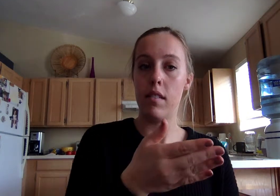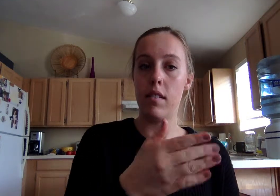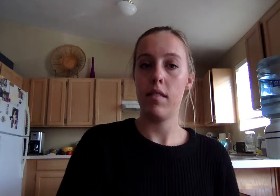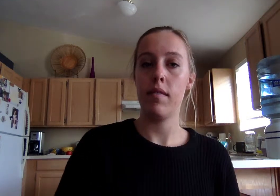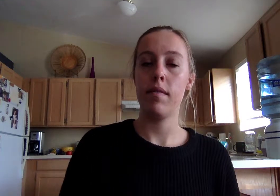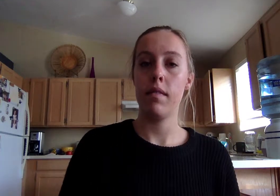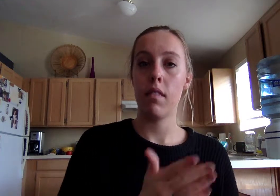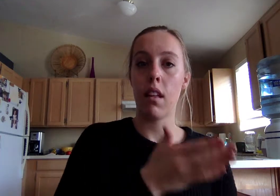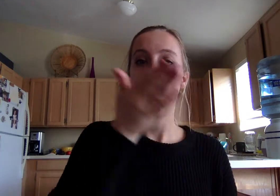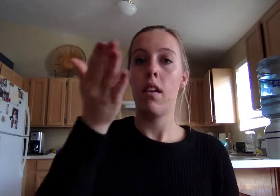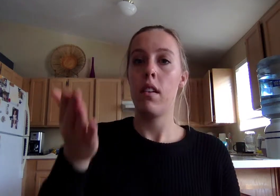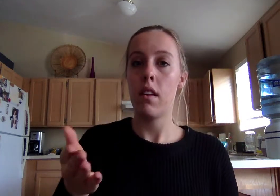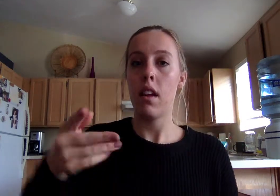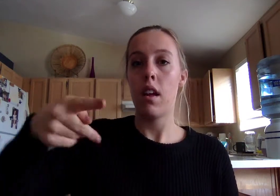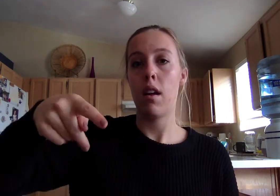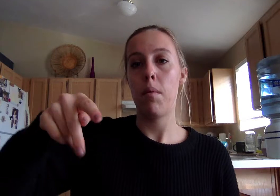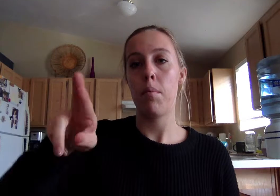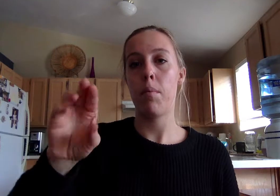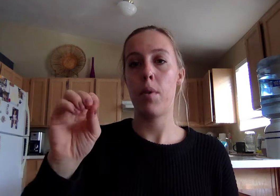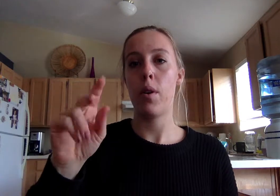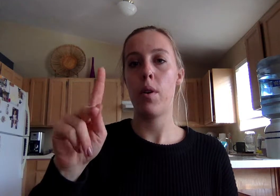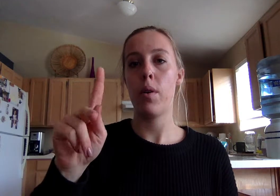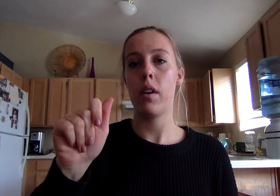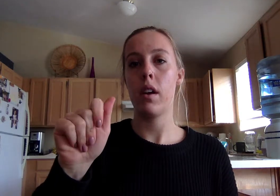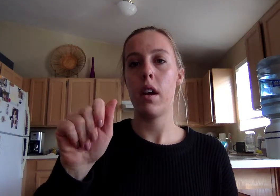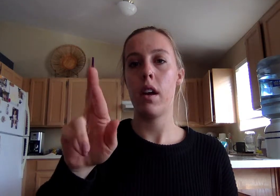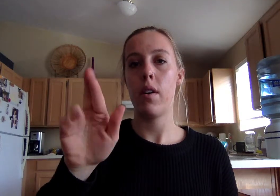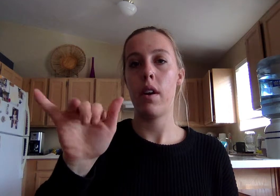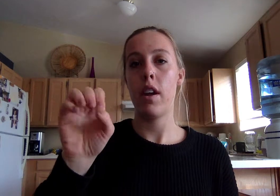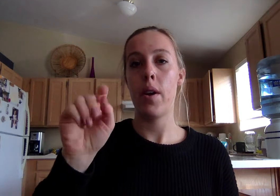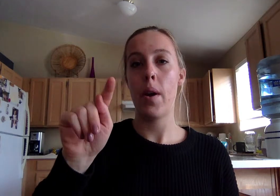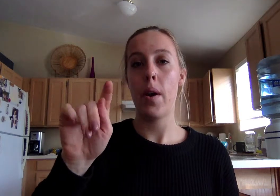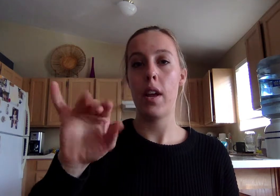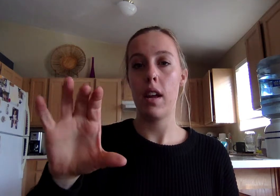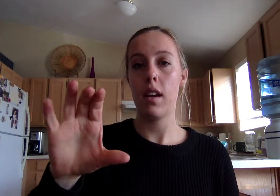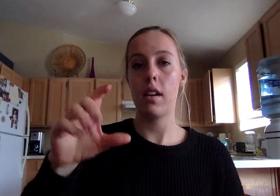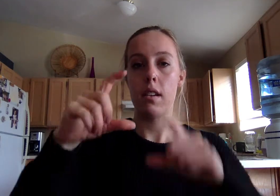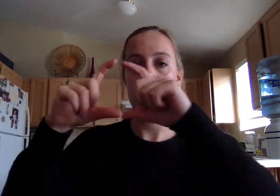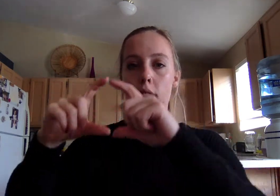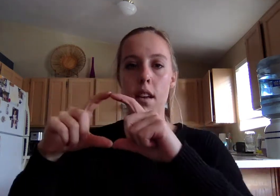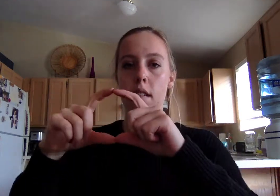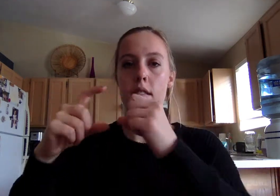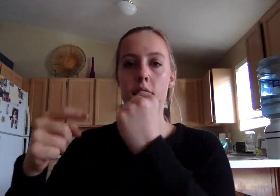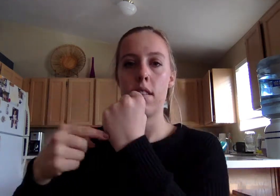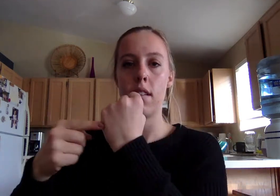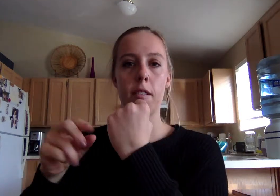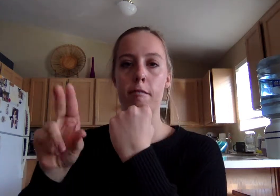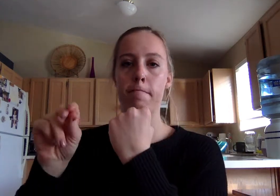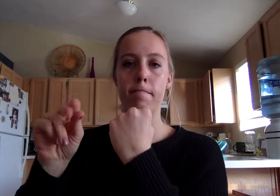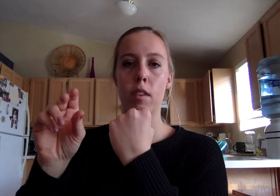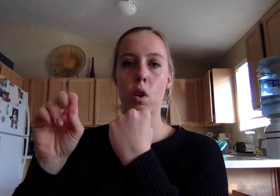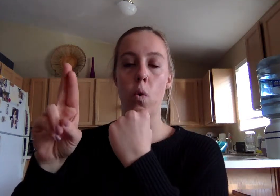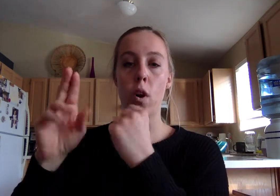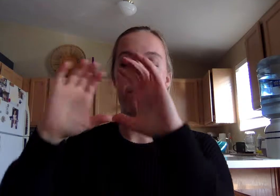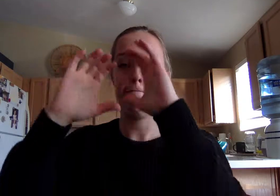The second category is prokaryotic cells. They don't have a nucleus or membrane-enclosed organelles.